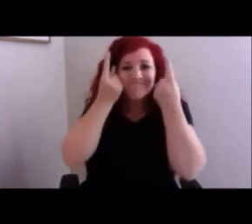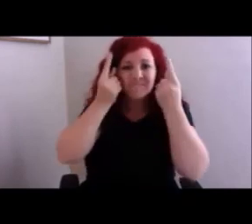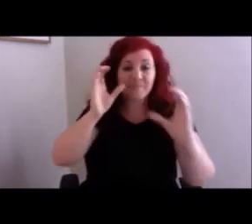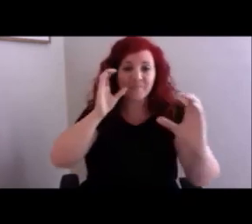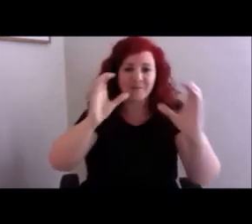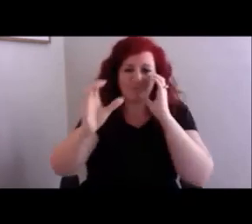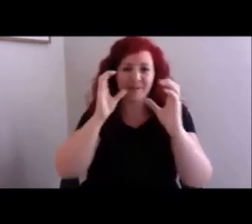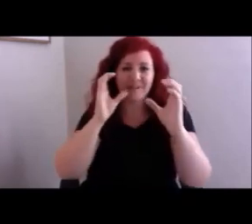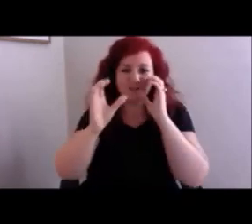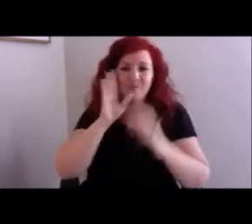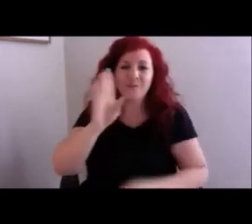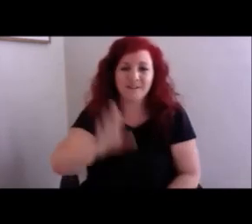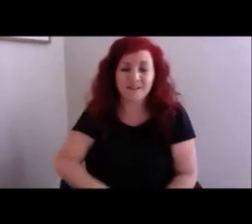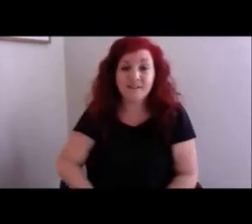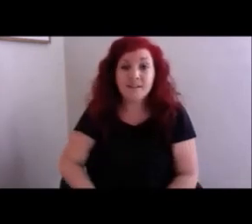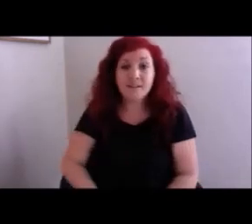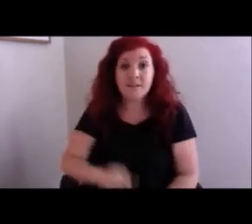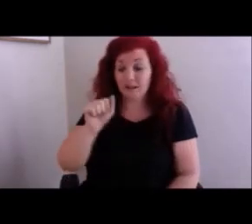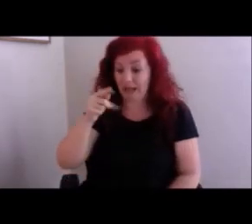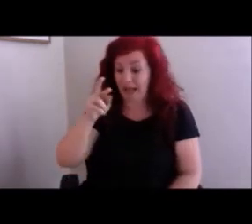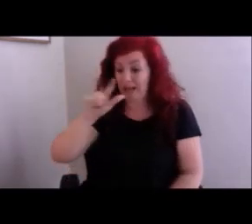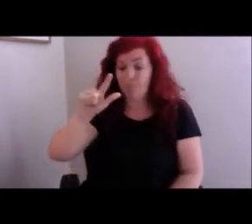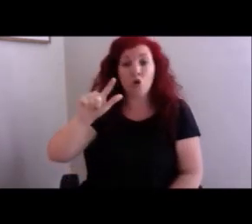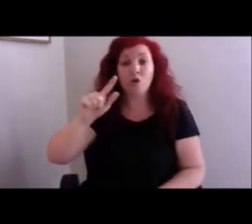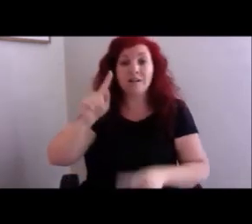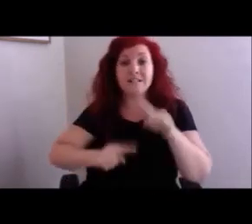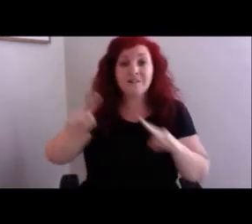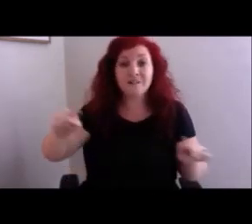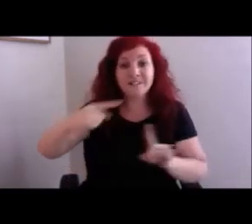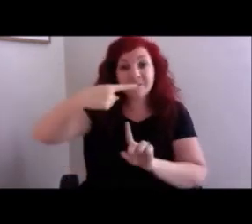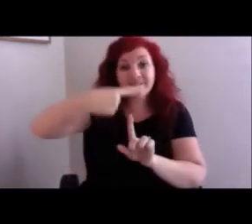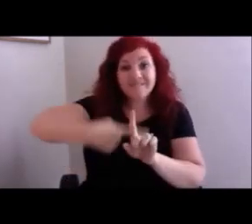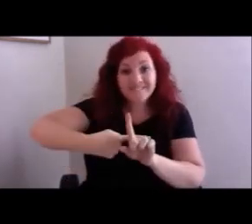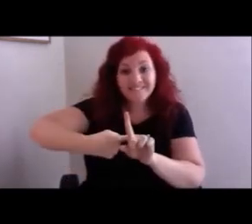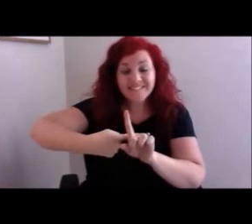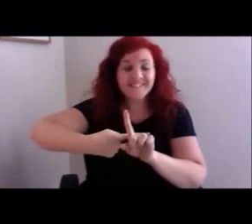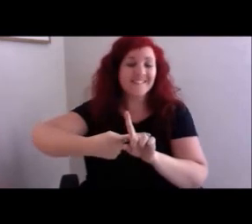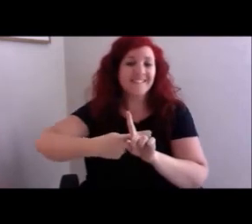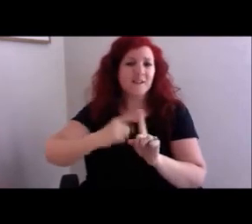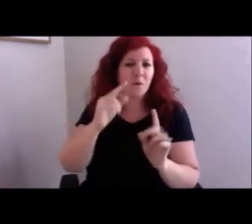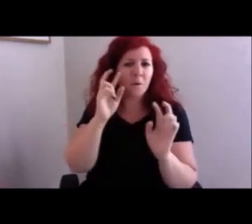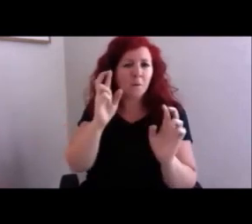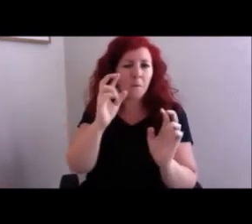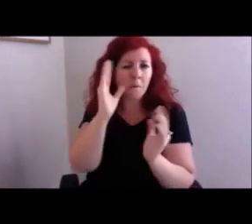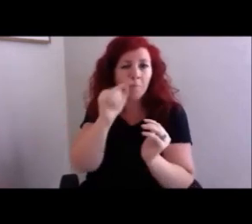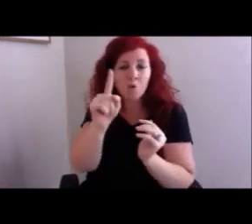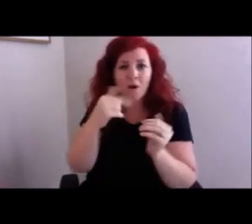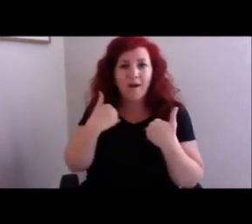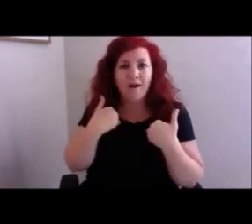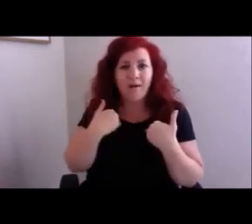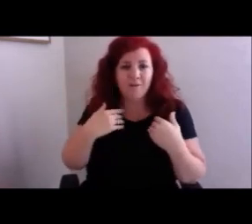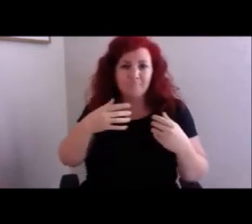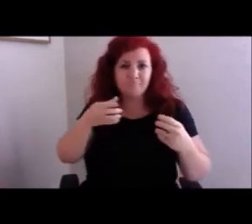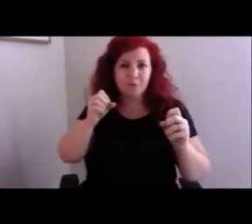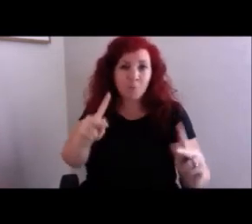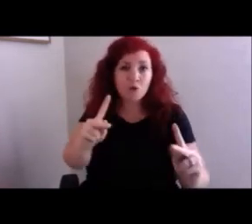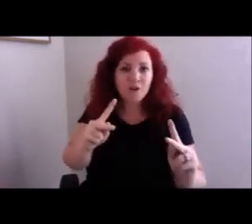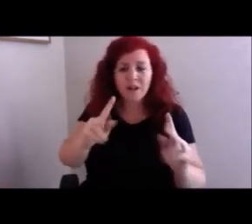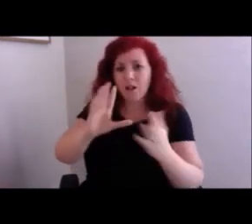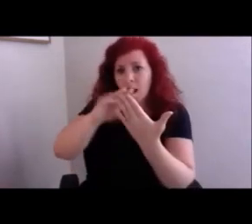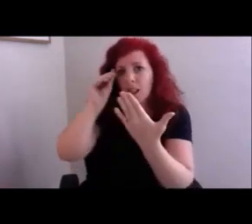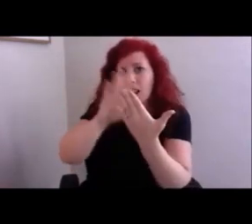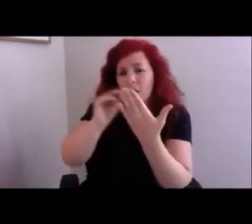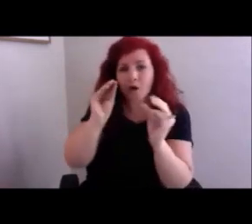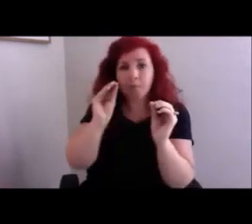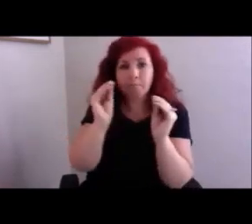communication. April is Diversity Month, and I hope you will have an opportunity to learn more